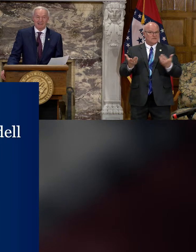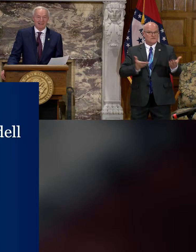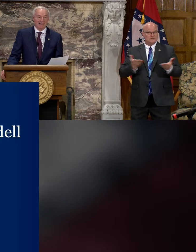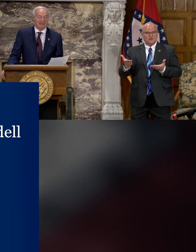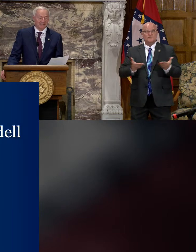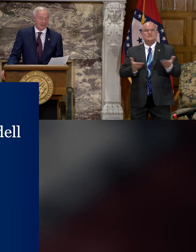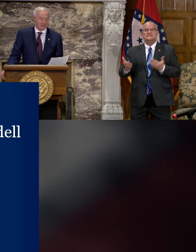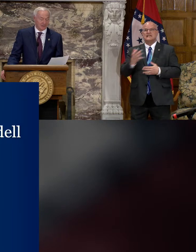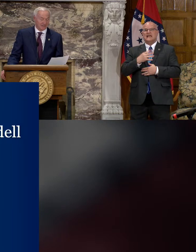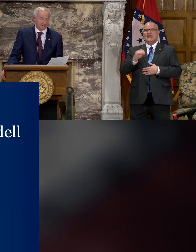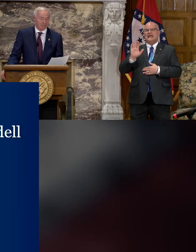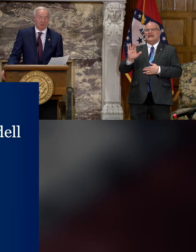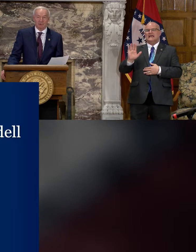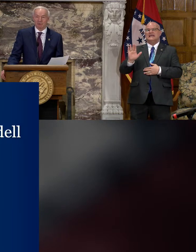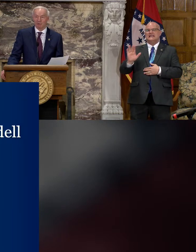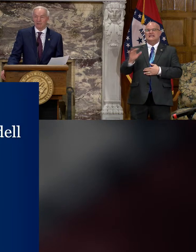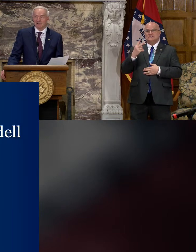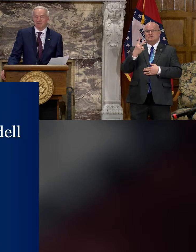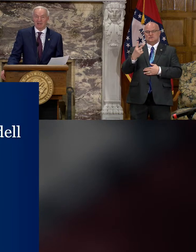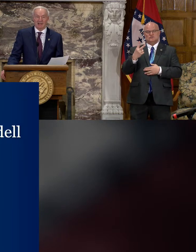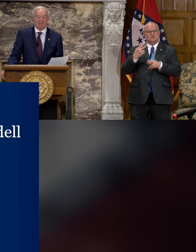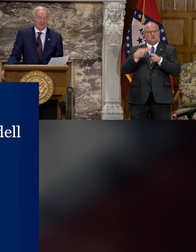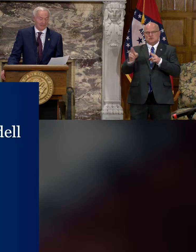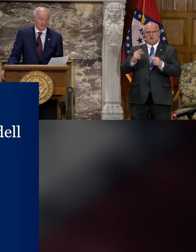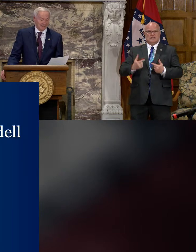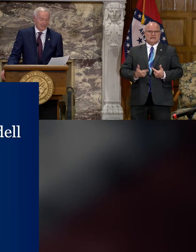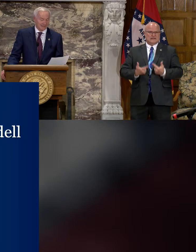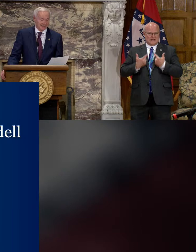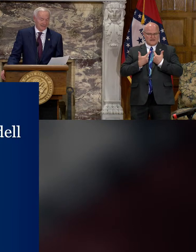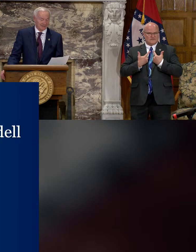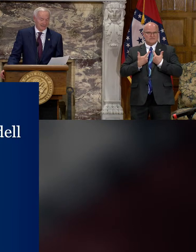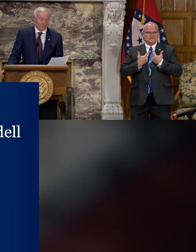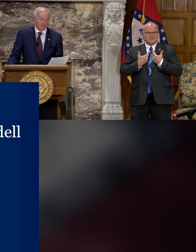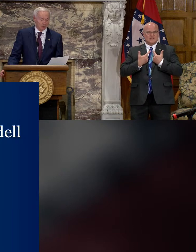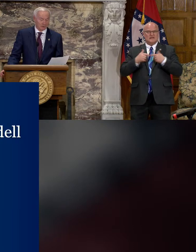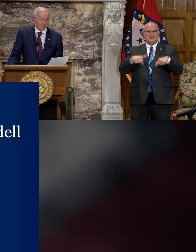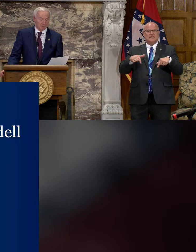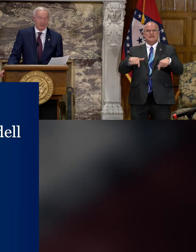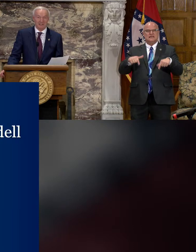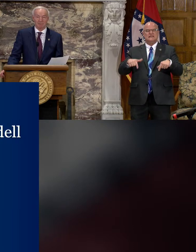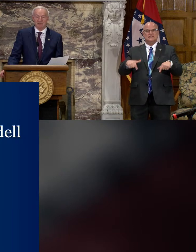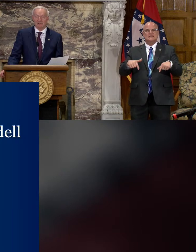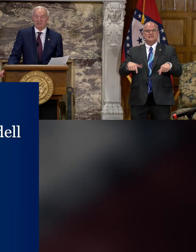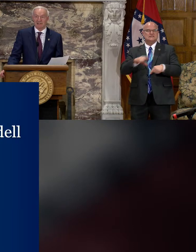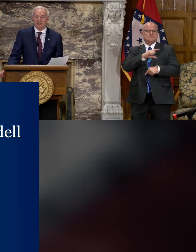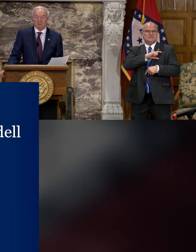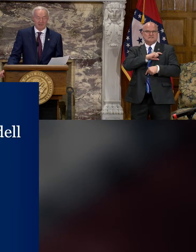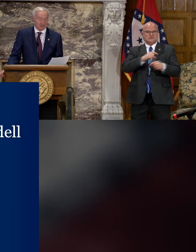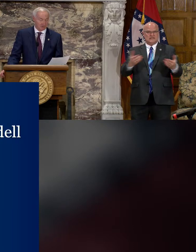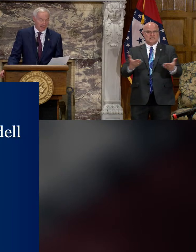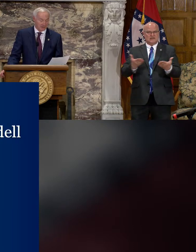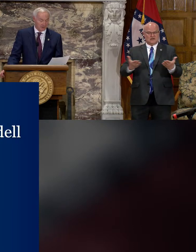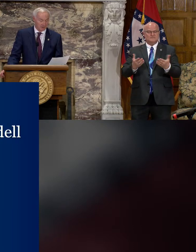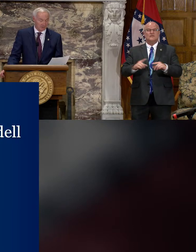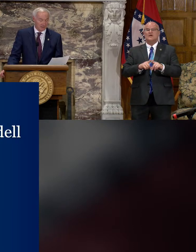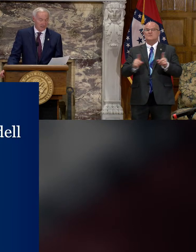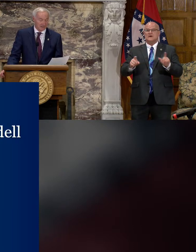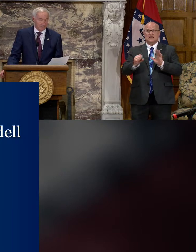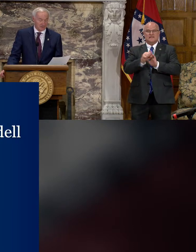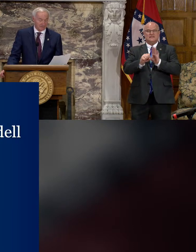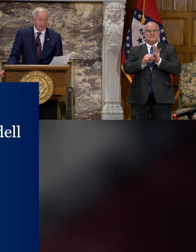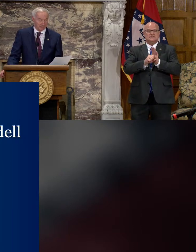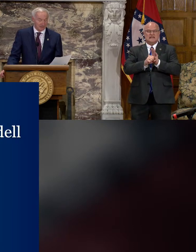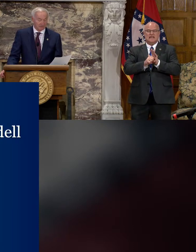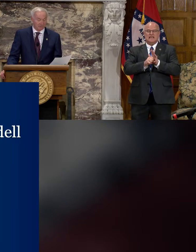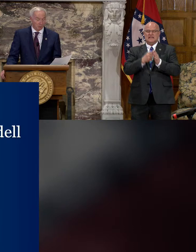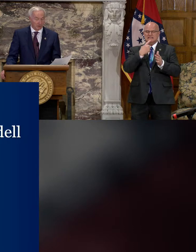service and his too short of life in the law enforcement arena. But the state expresses gratitude